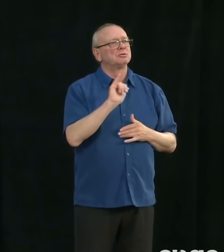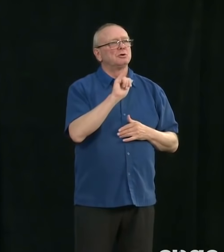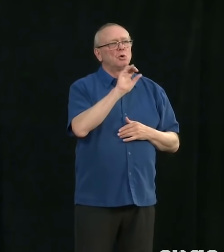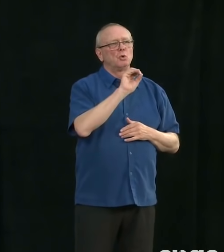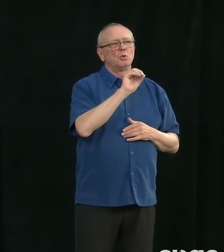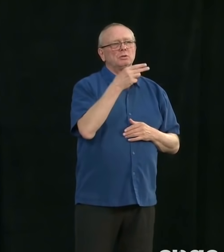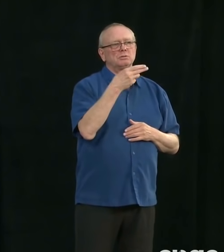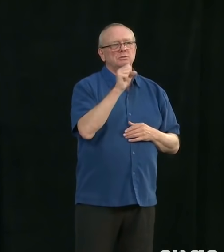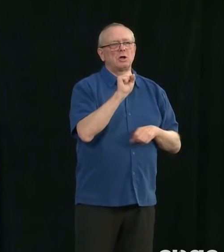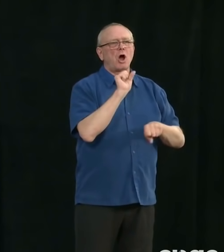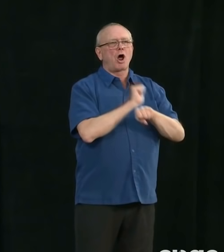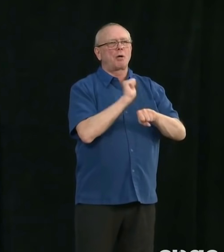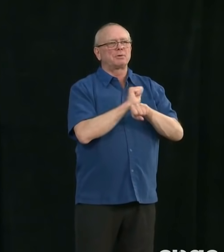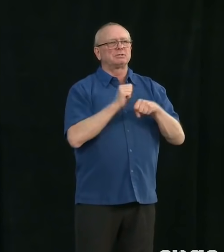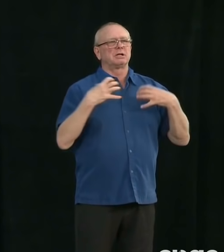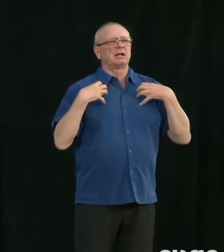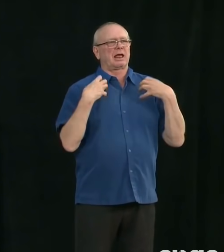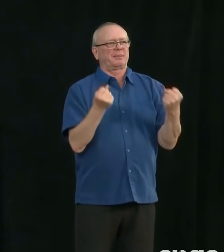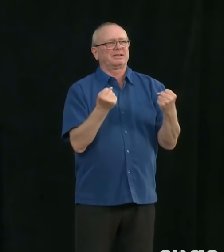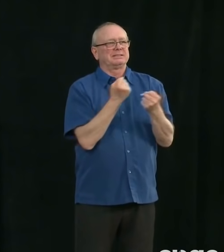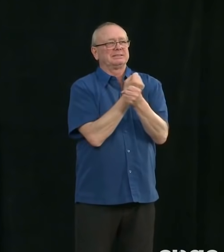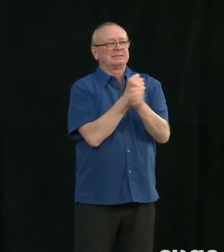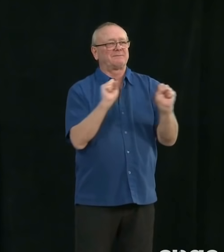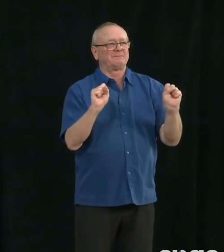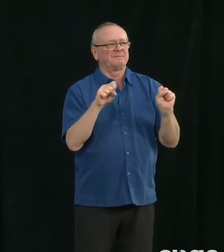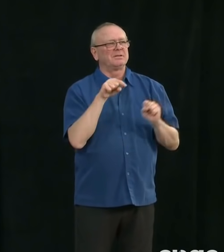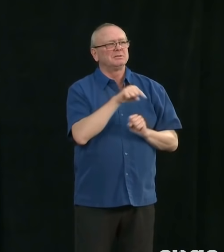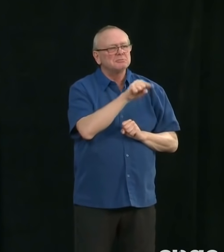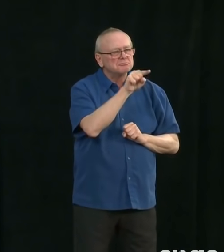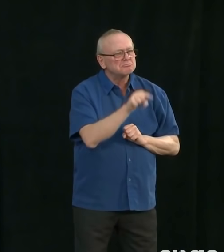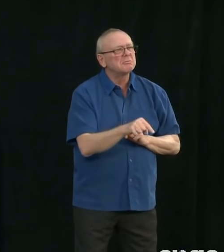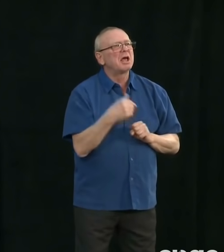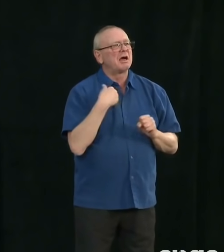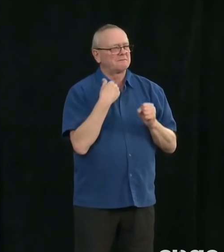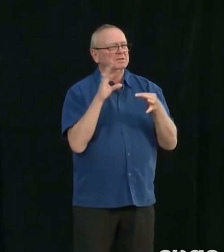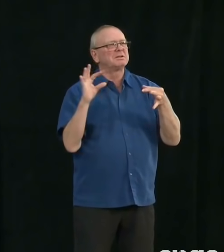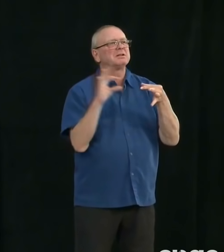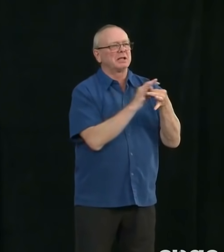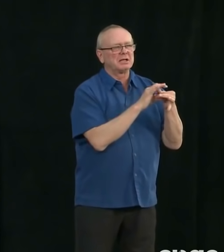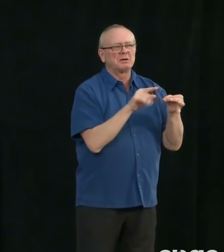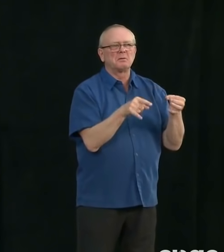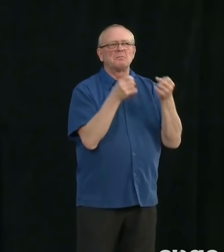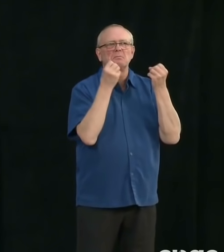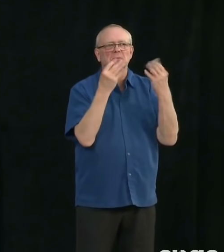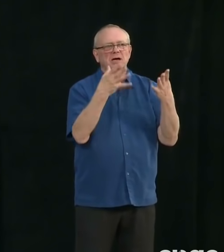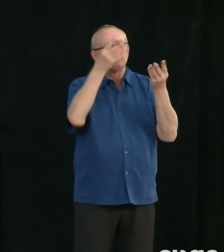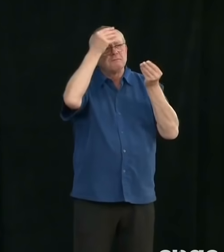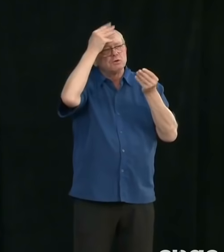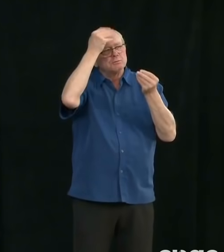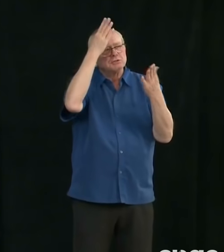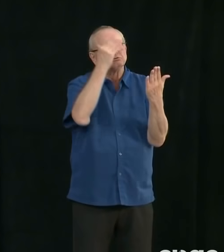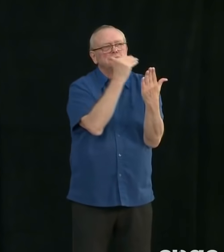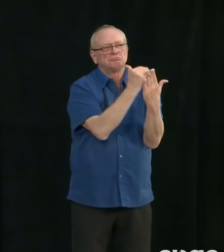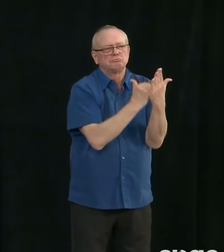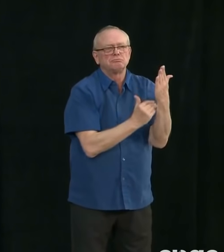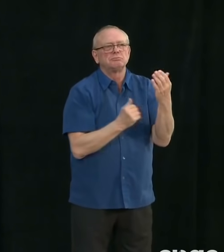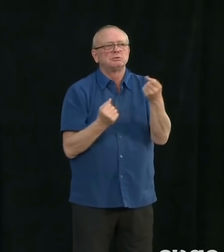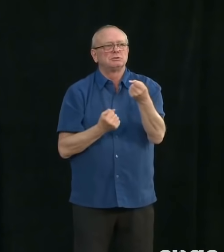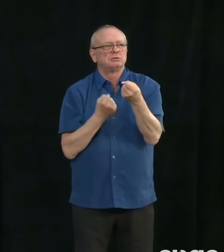Ministry that have COVID-specific information as well. I believe the Minister of Health has additional information.